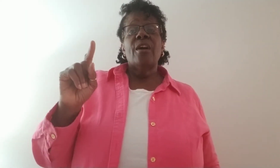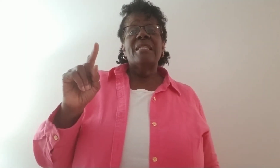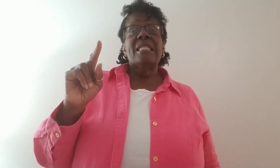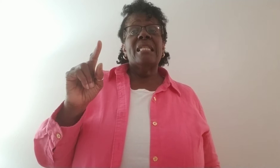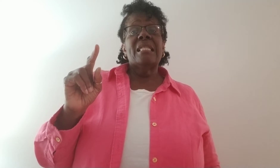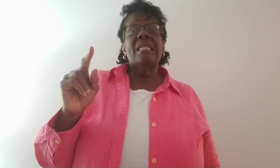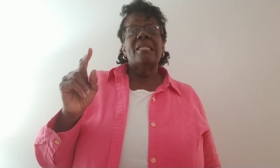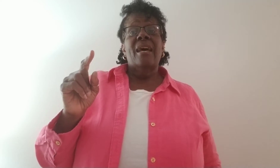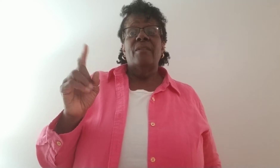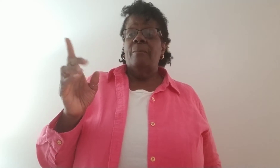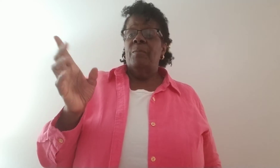at 67.